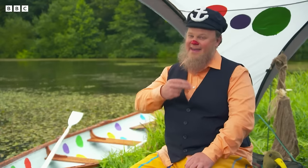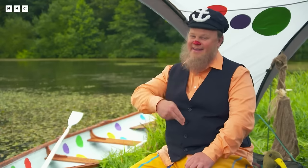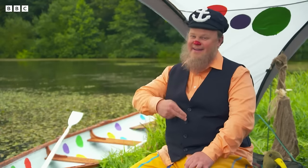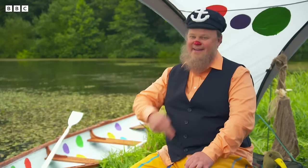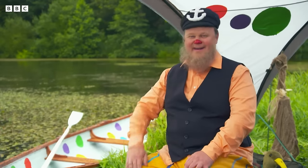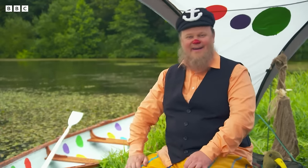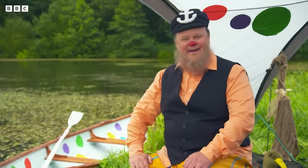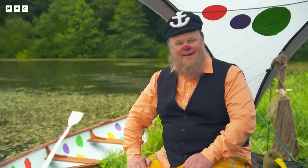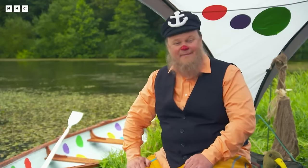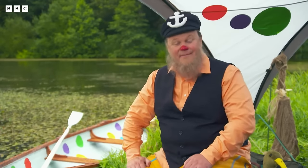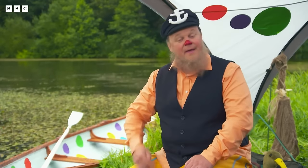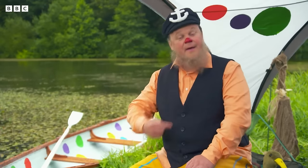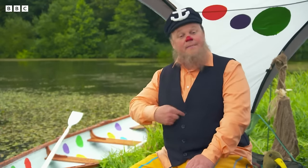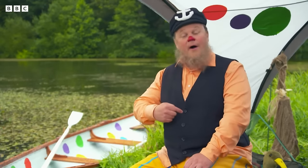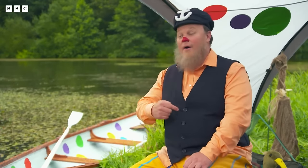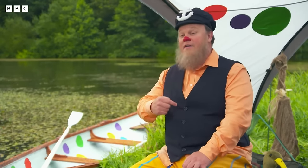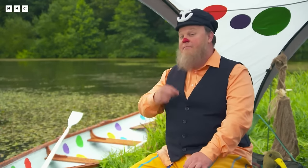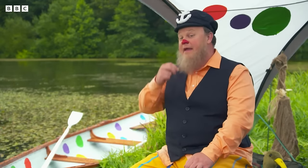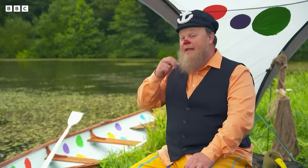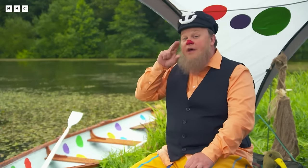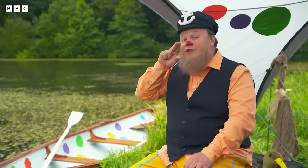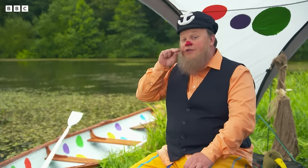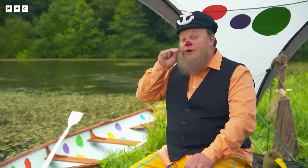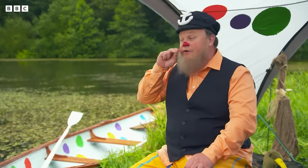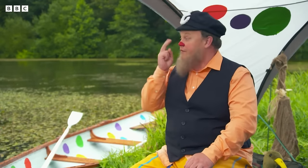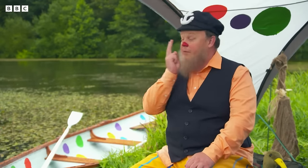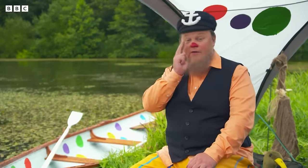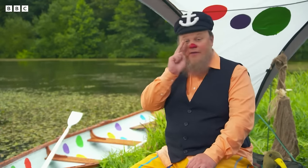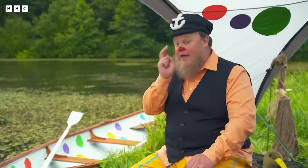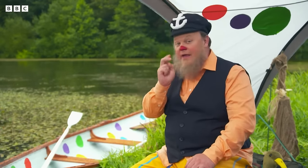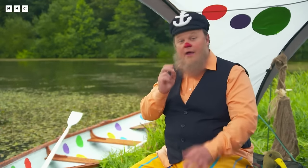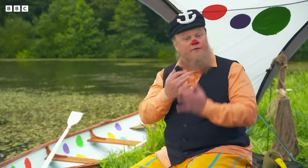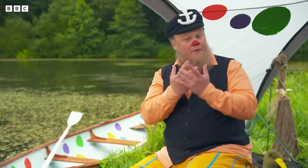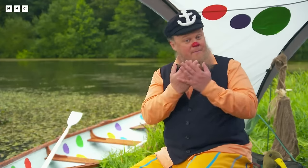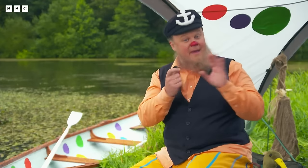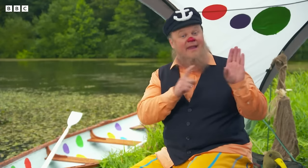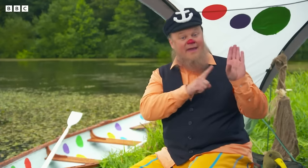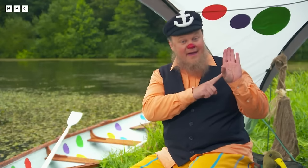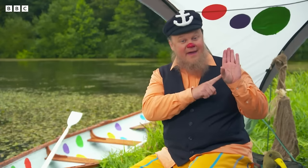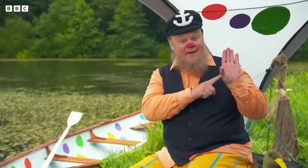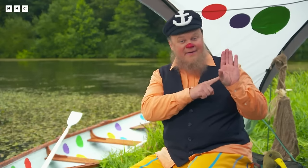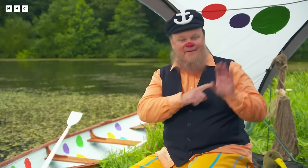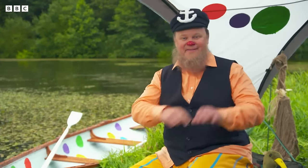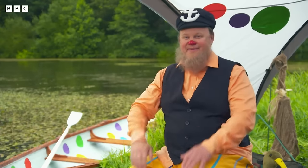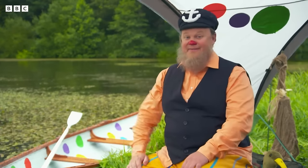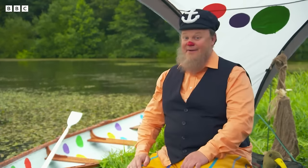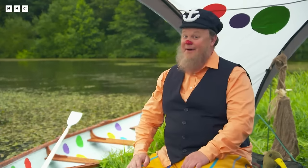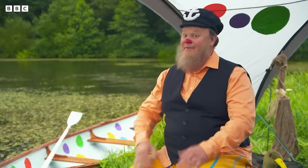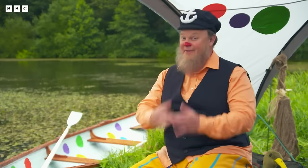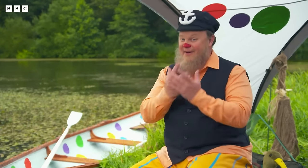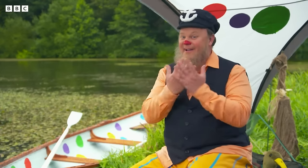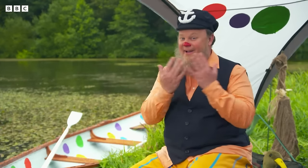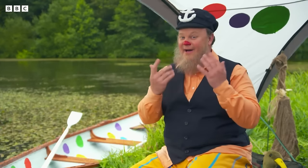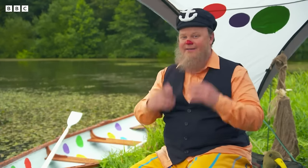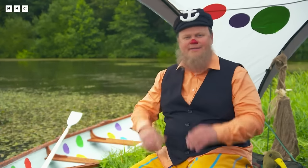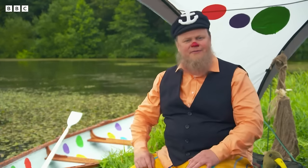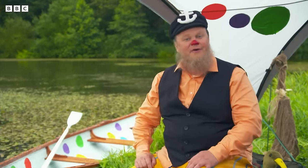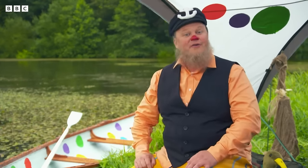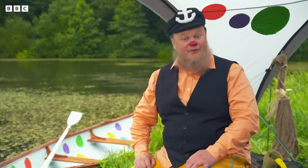again. I've been duck spotting for many years. I've got lots of